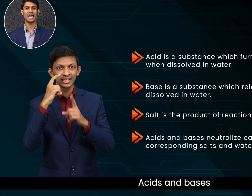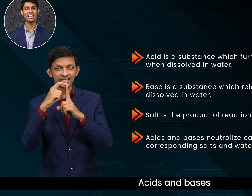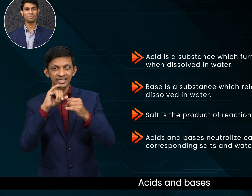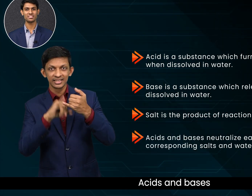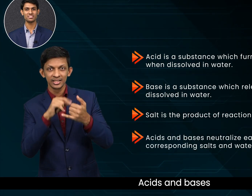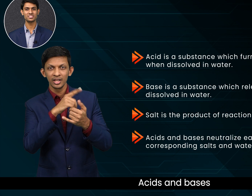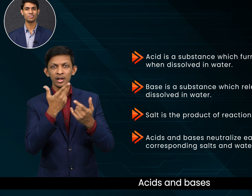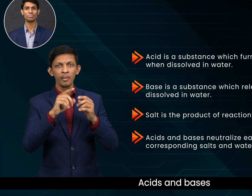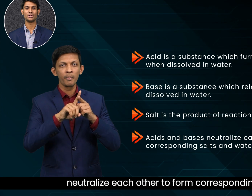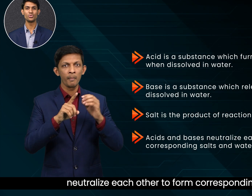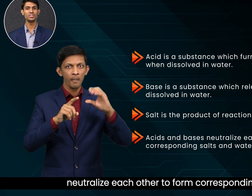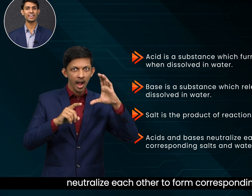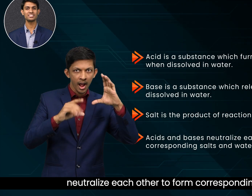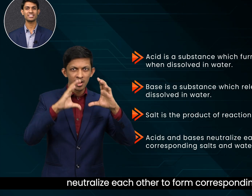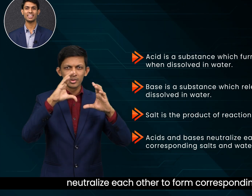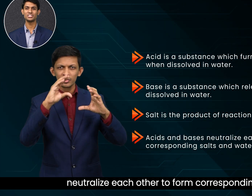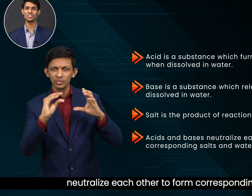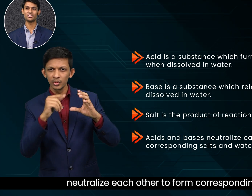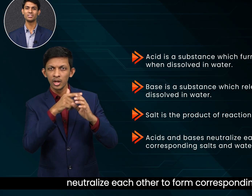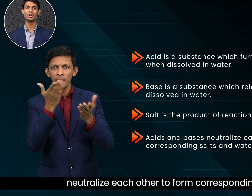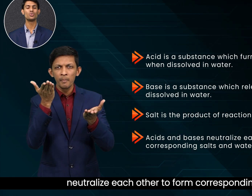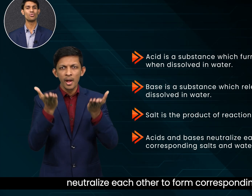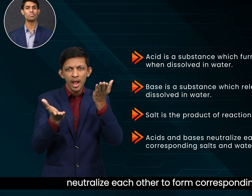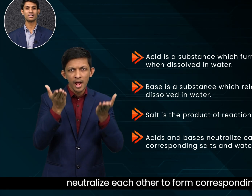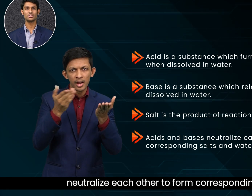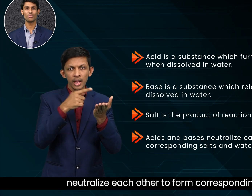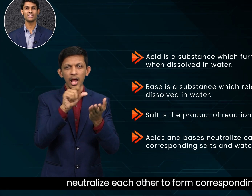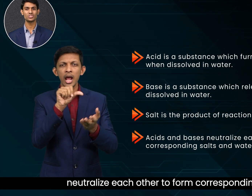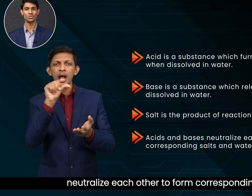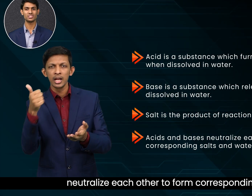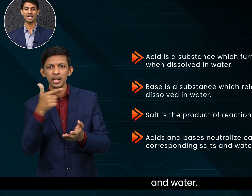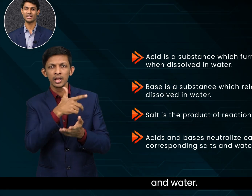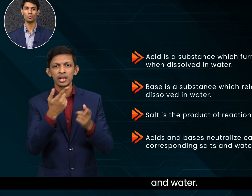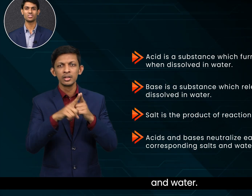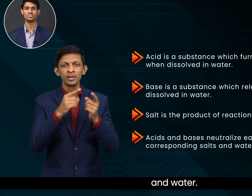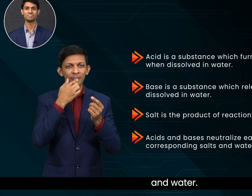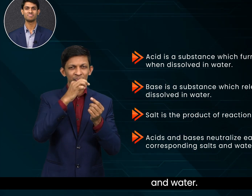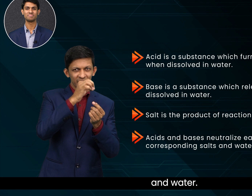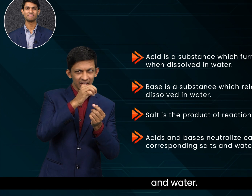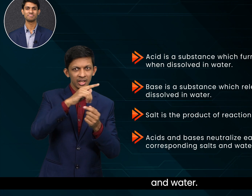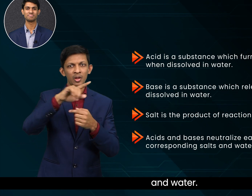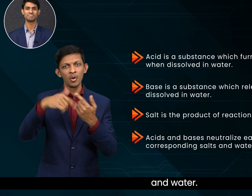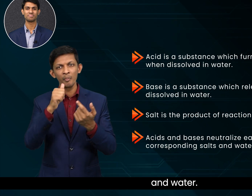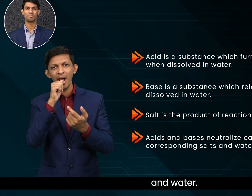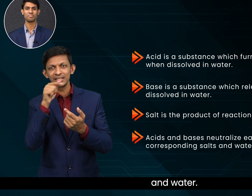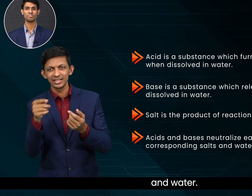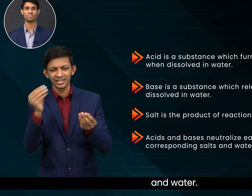Acids and bases neutralize each other to form corresponding salts and water.